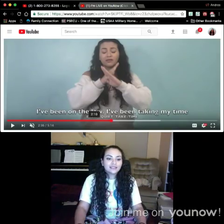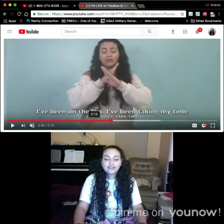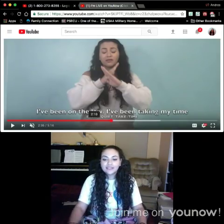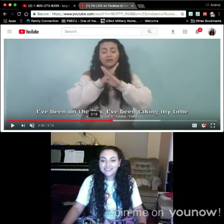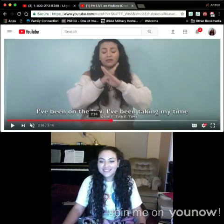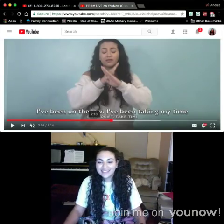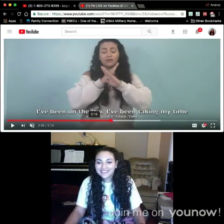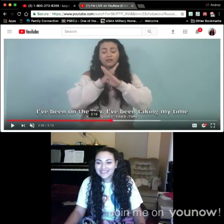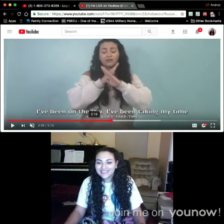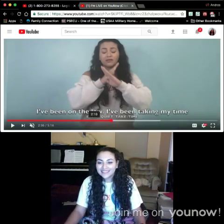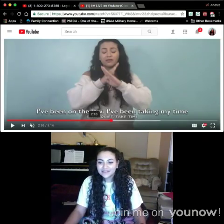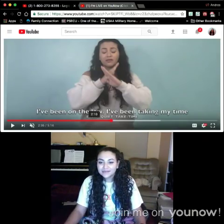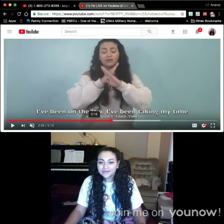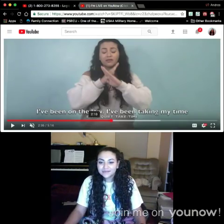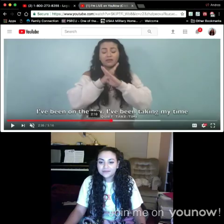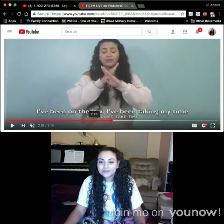guys.